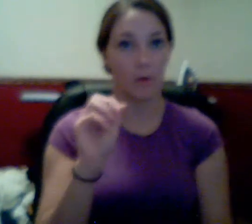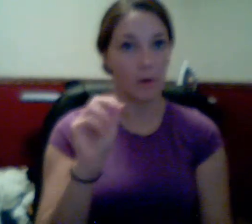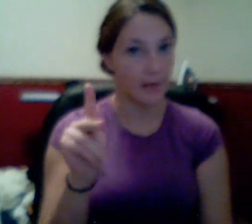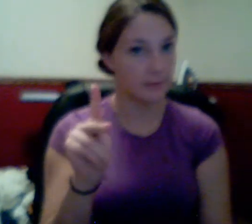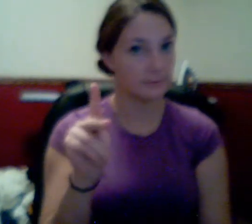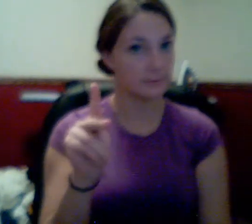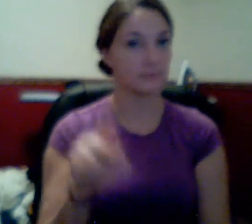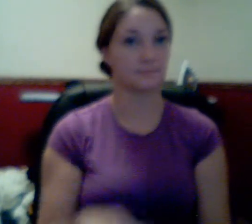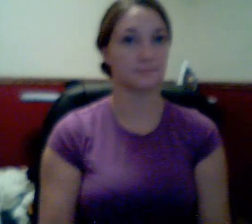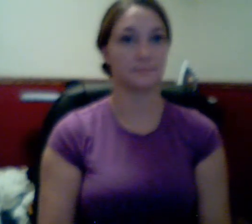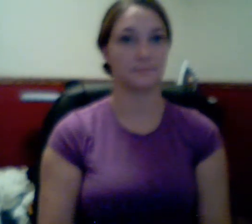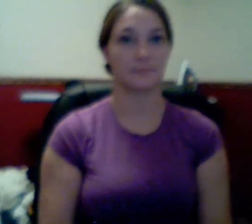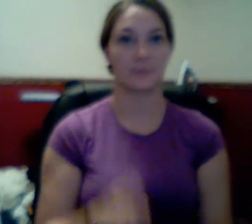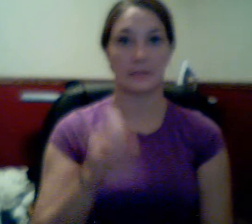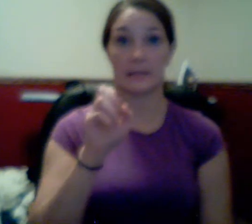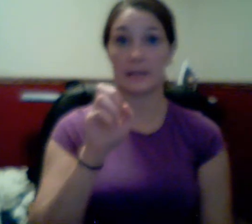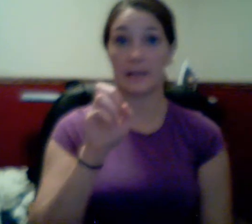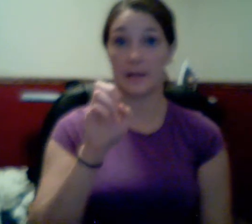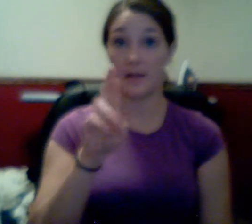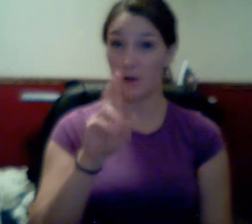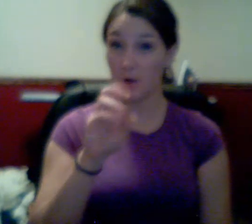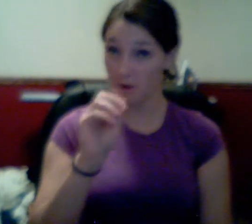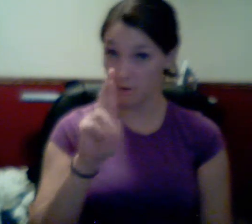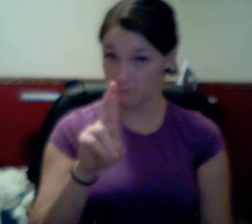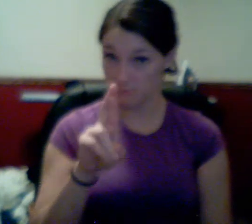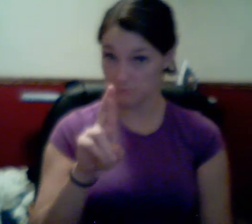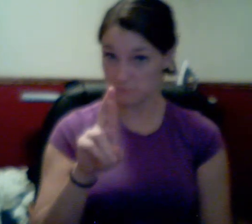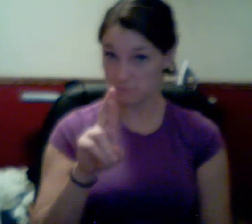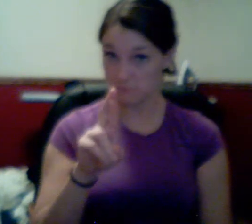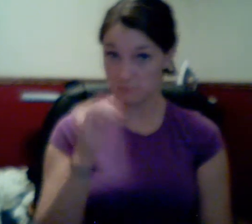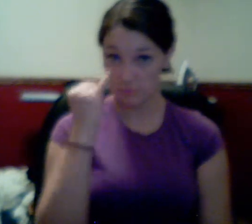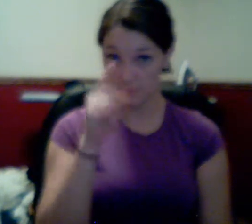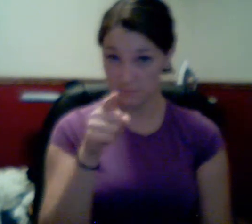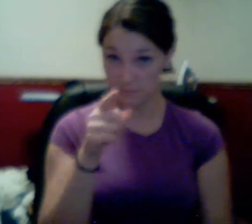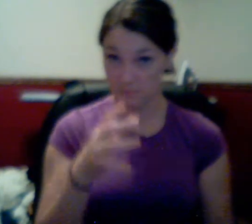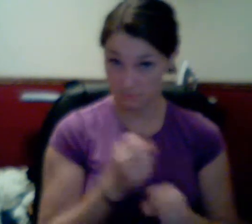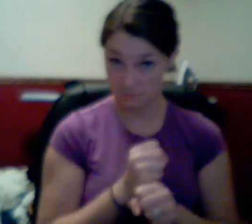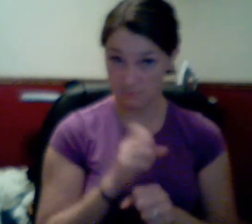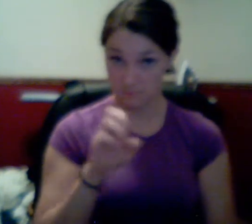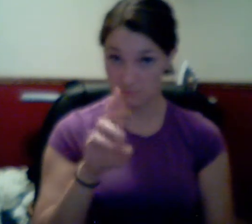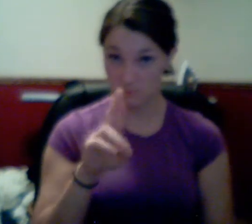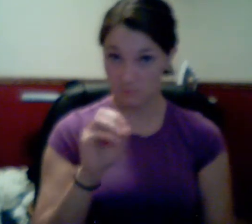If you get an error on the screen, syntax error, you press 1.